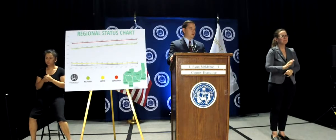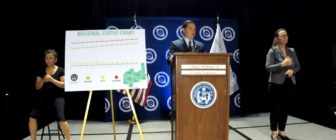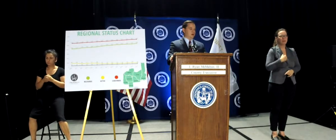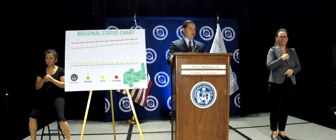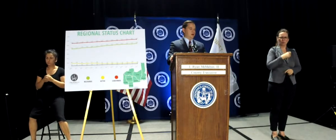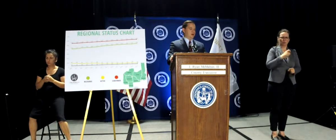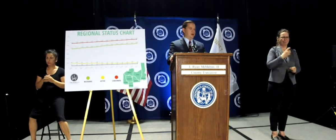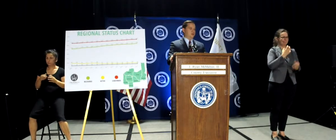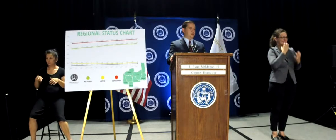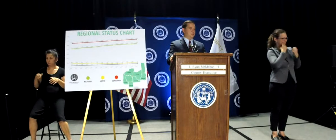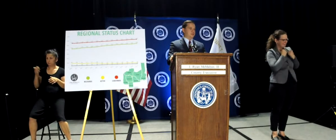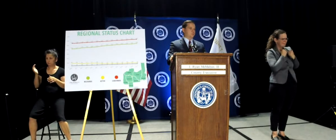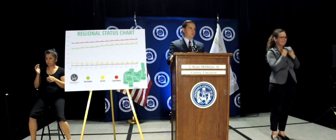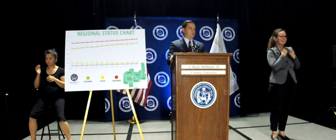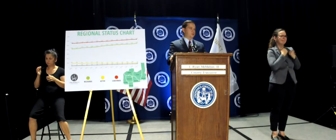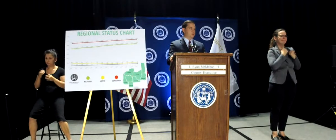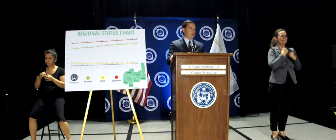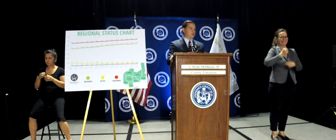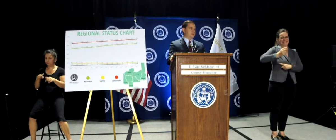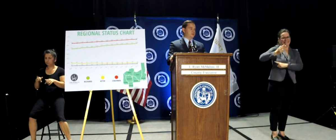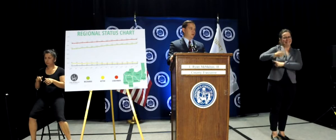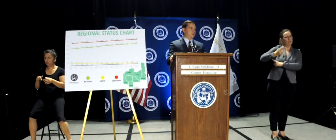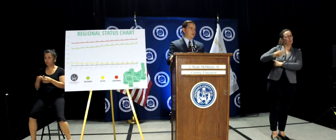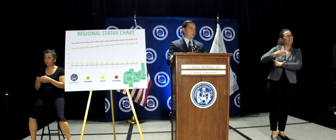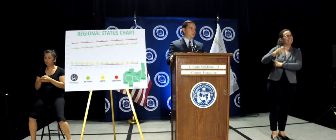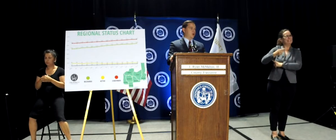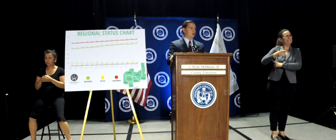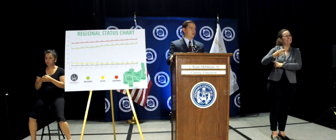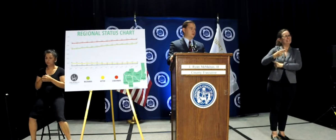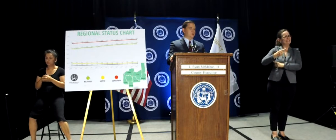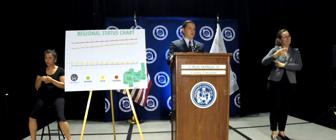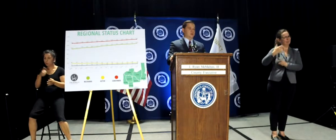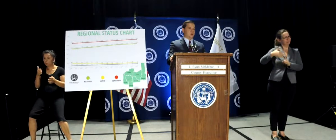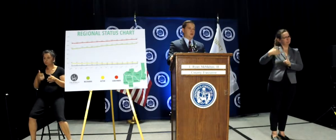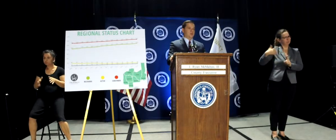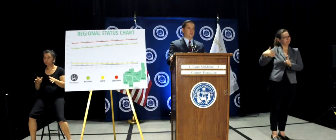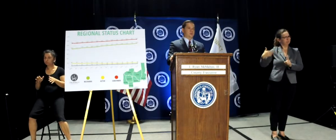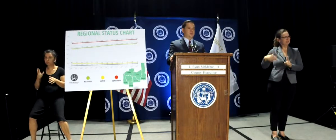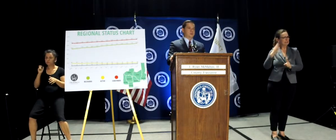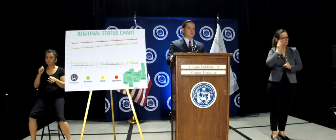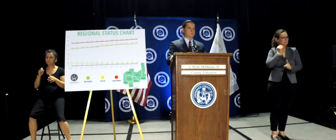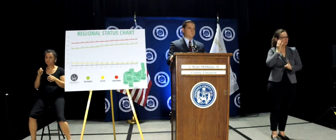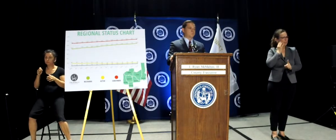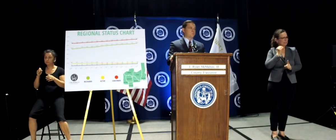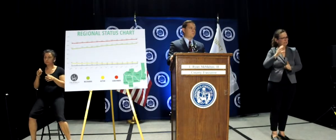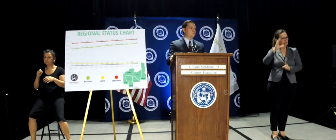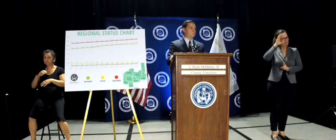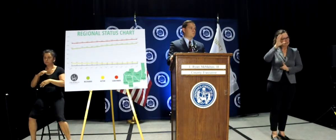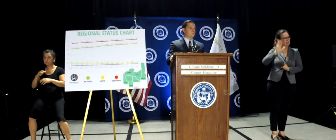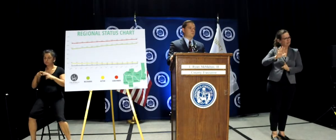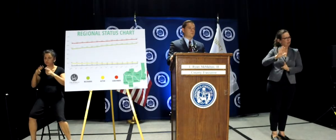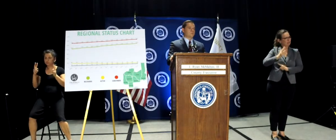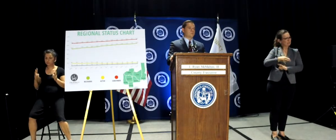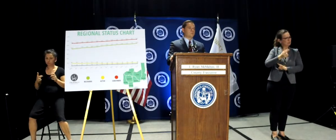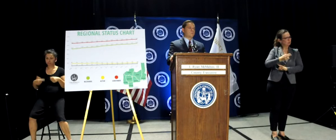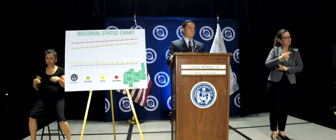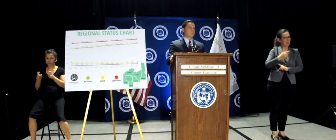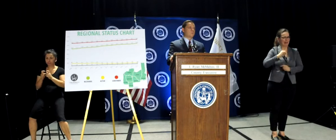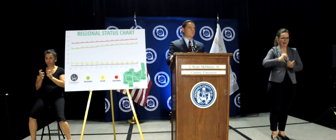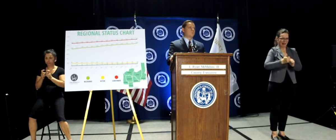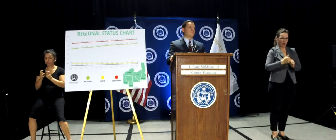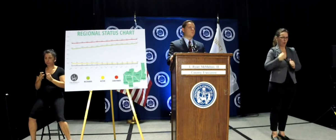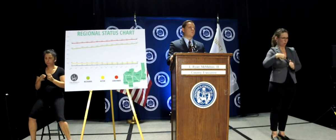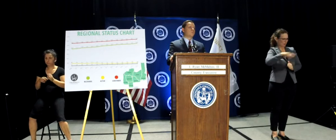everything, and I think the best place to do that is sitting around a table and talking through these things. Do you have